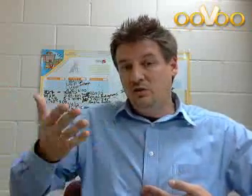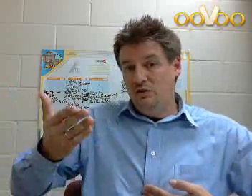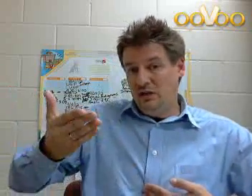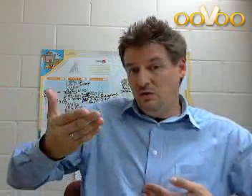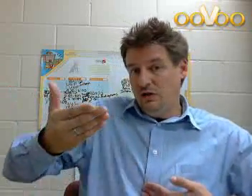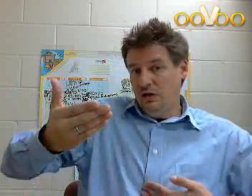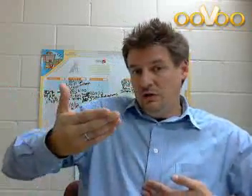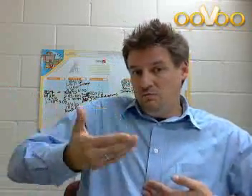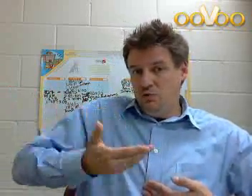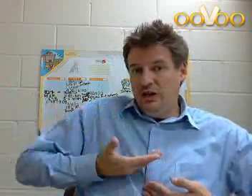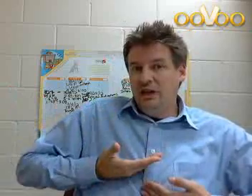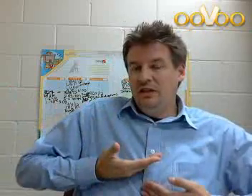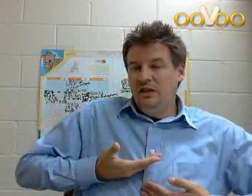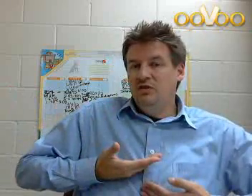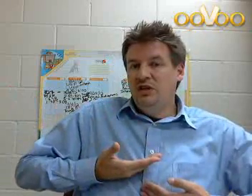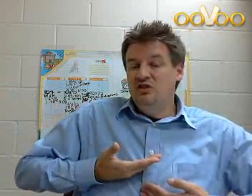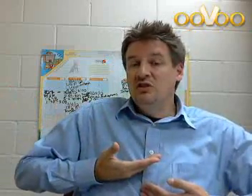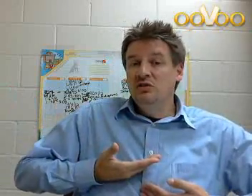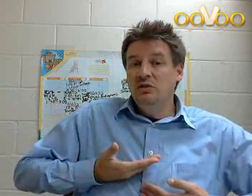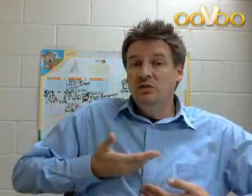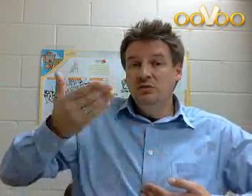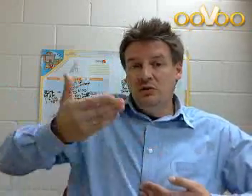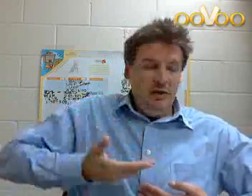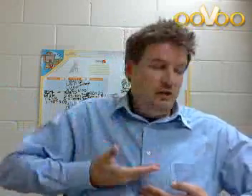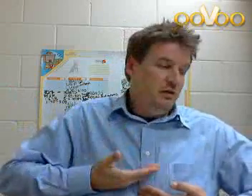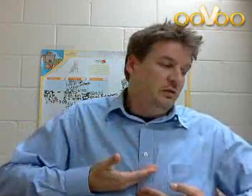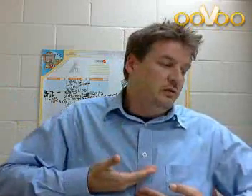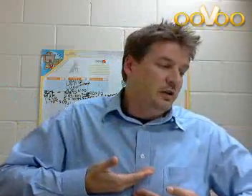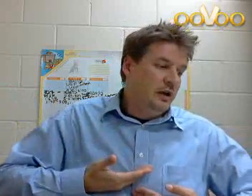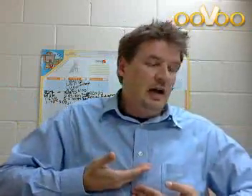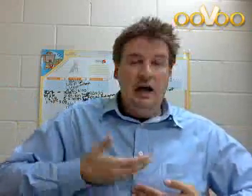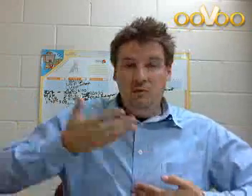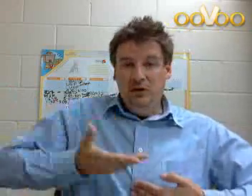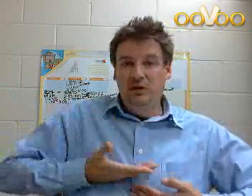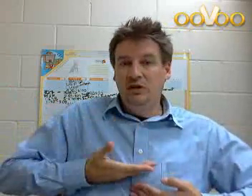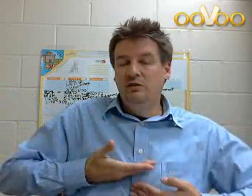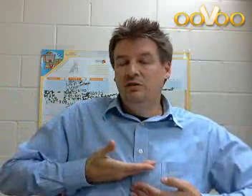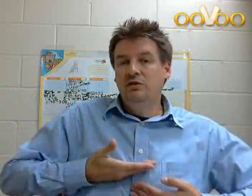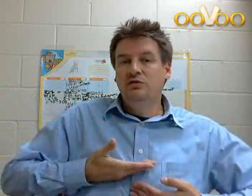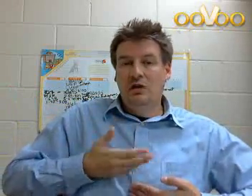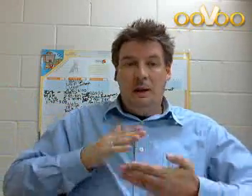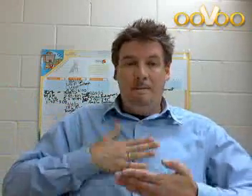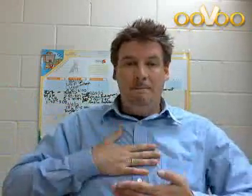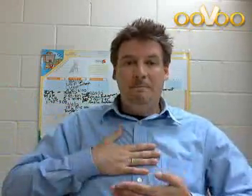like you're bringing the invitation to you, so introduce. I want to introduce